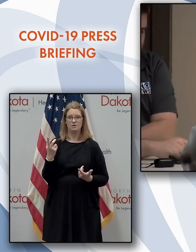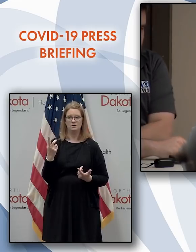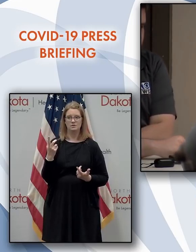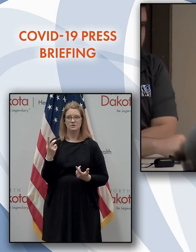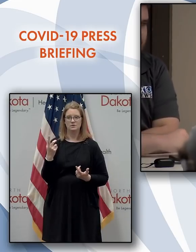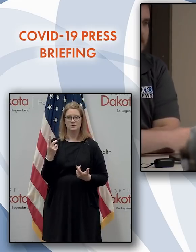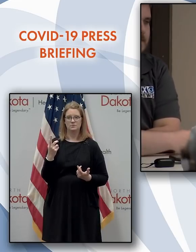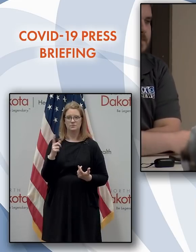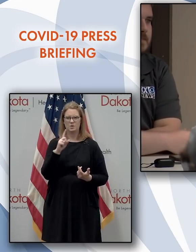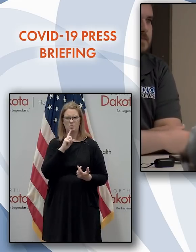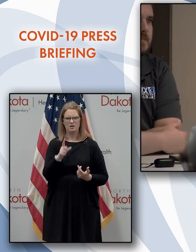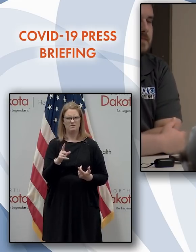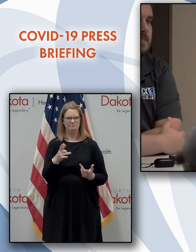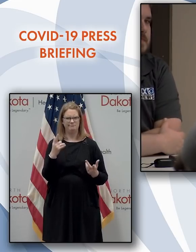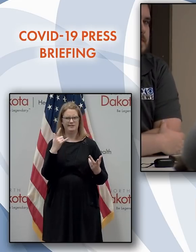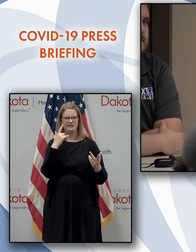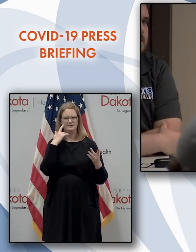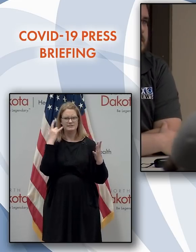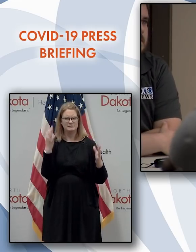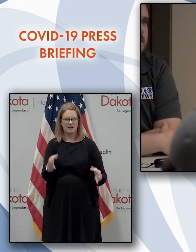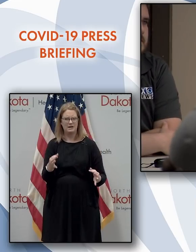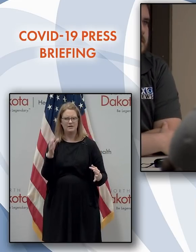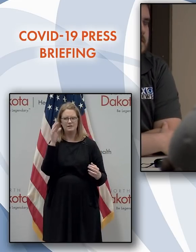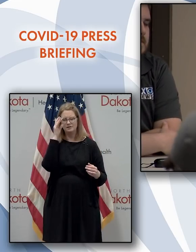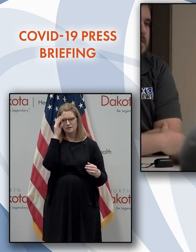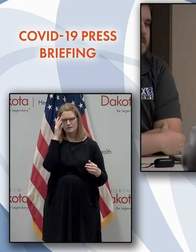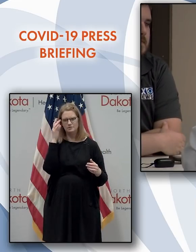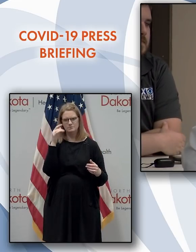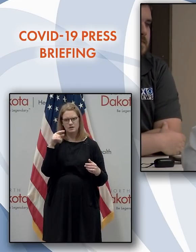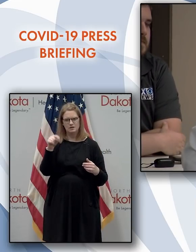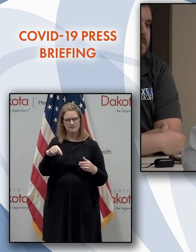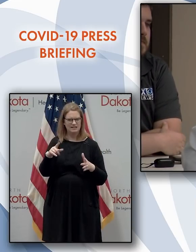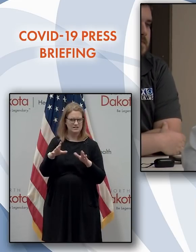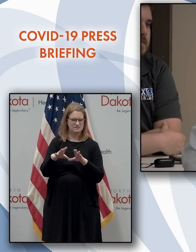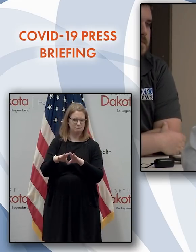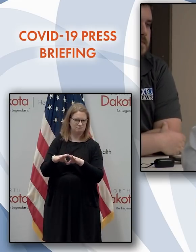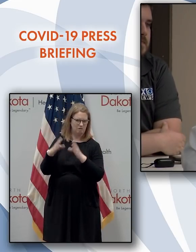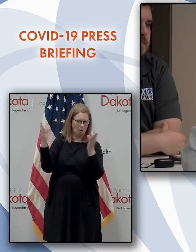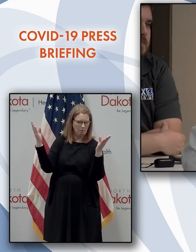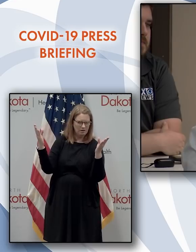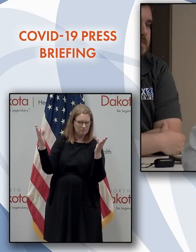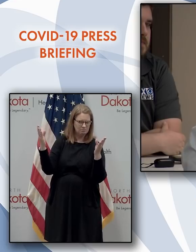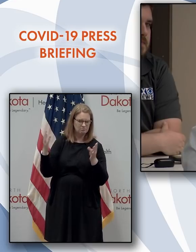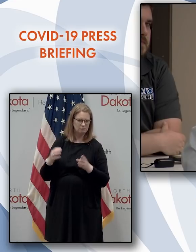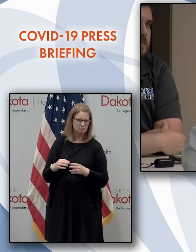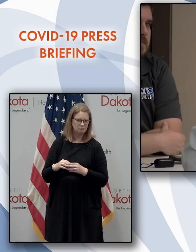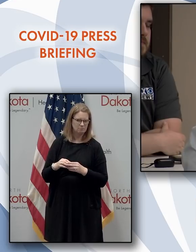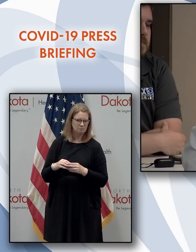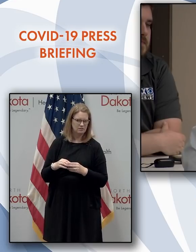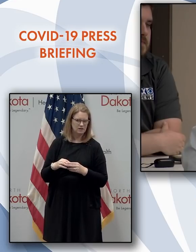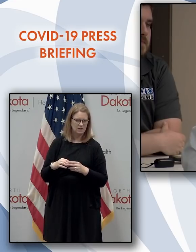to how they want this reopening to happen and how they are facing